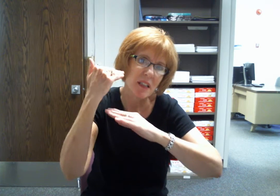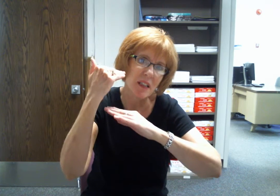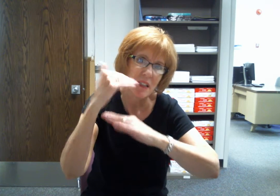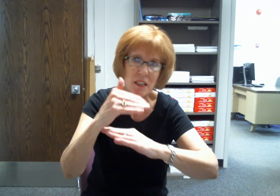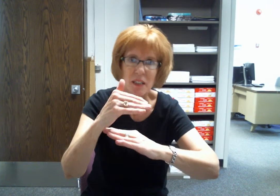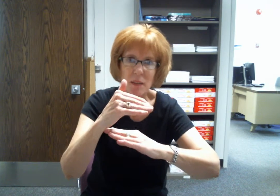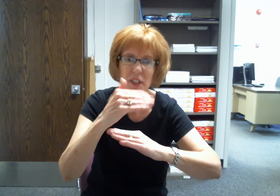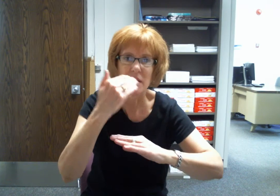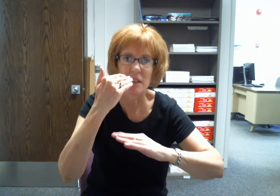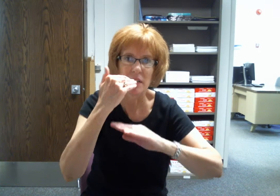Limit.